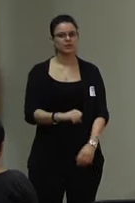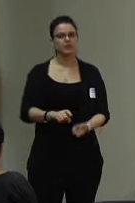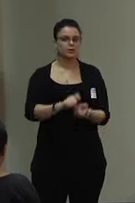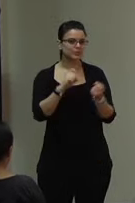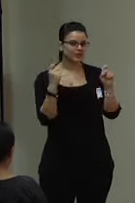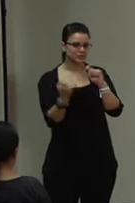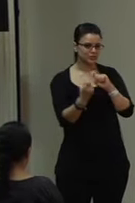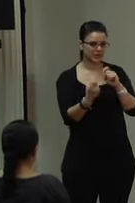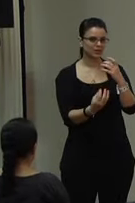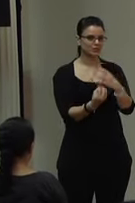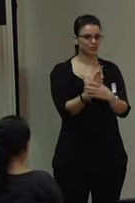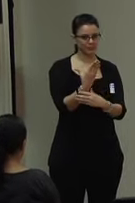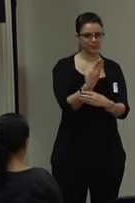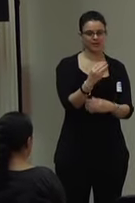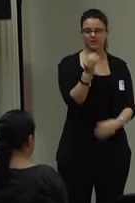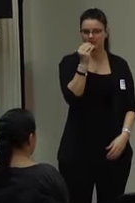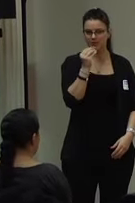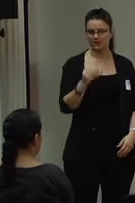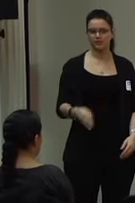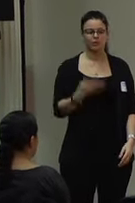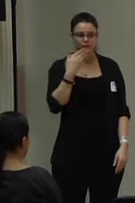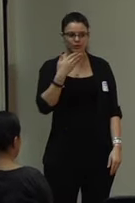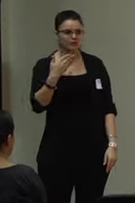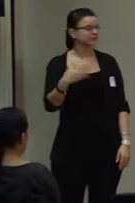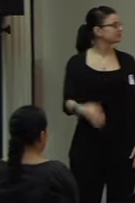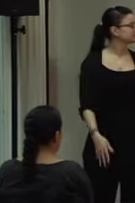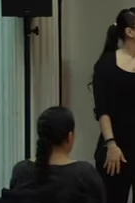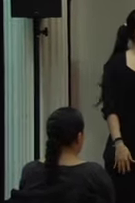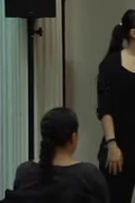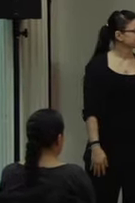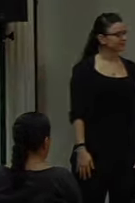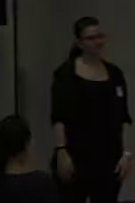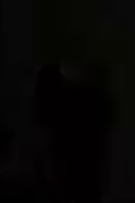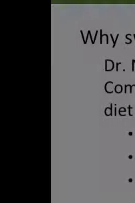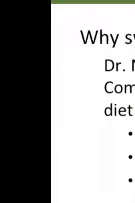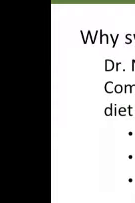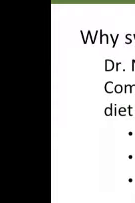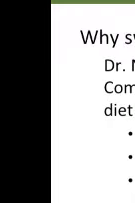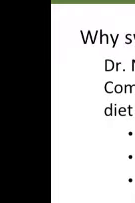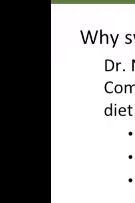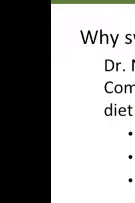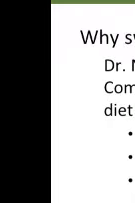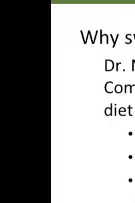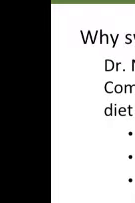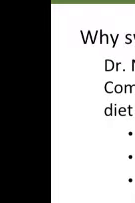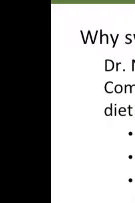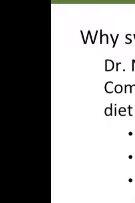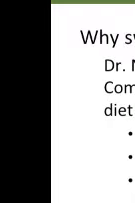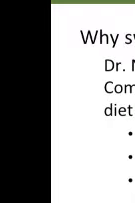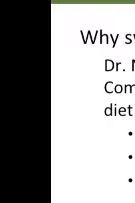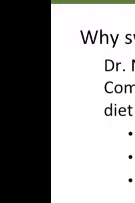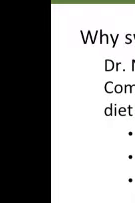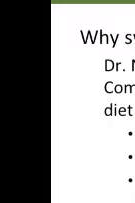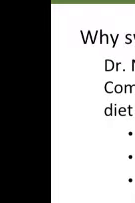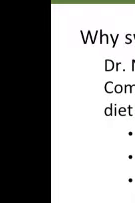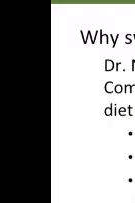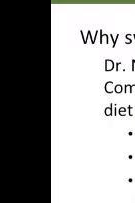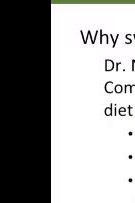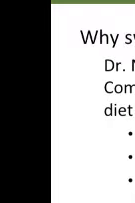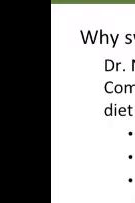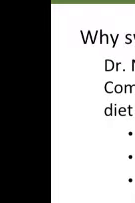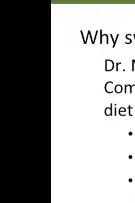that you can try, there's no negative effects, and it can really help you heal. So I'd like to talk about some common